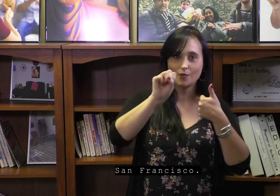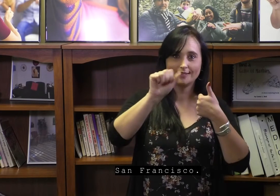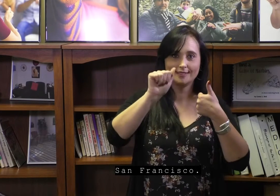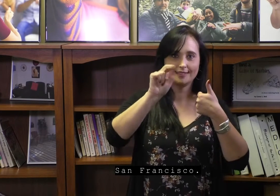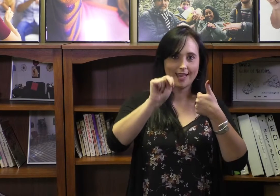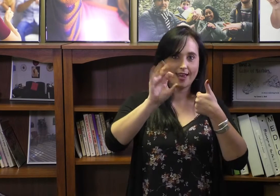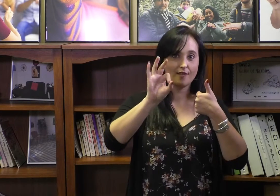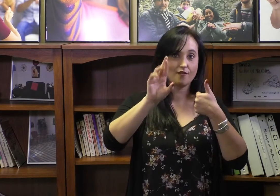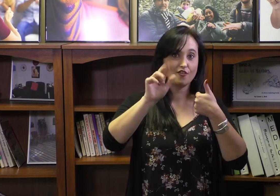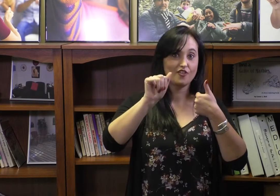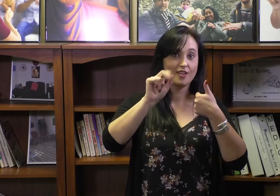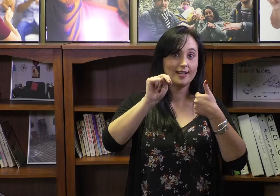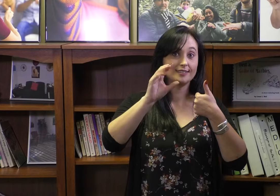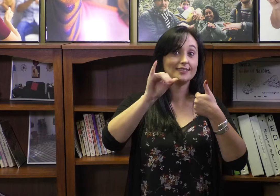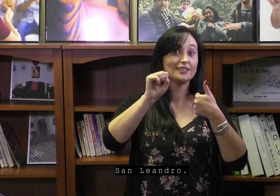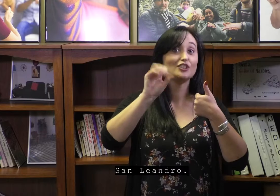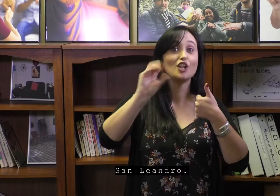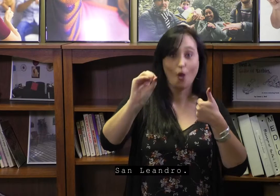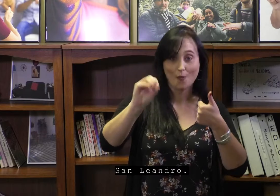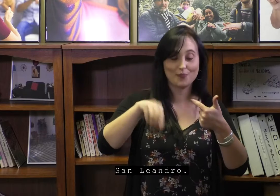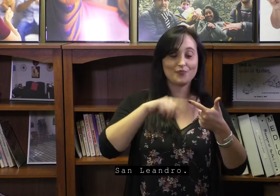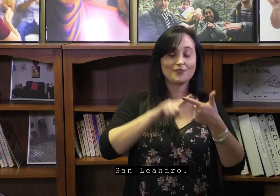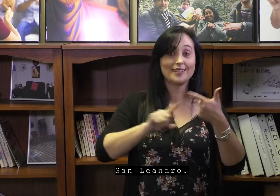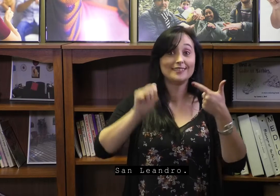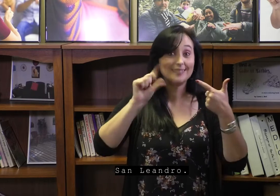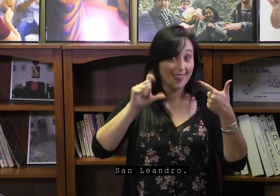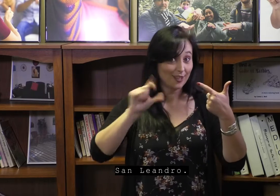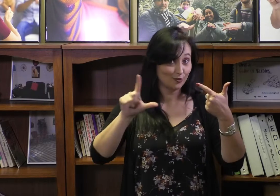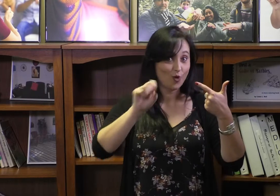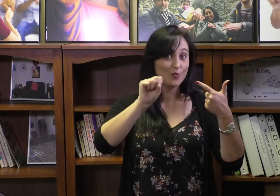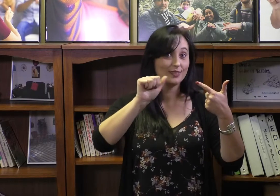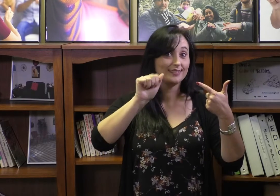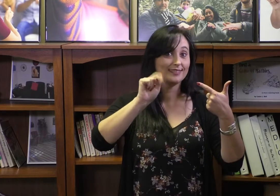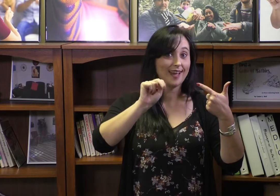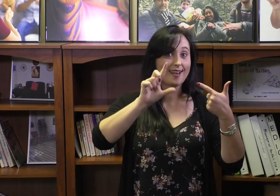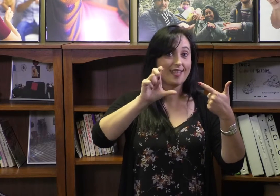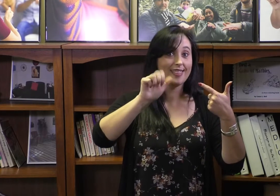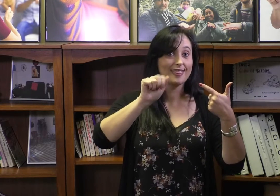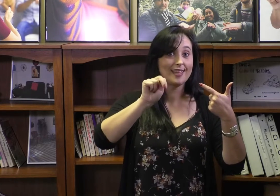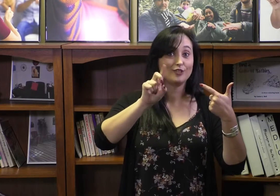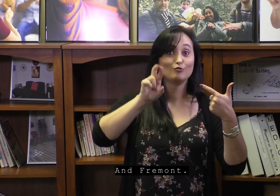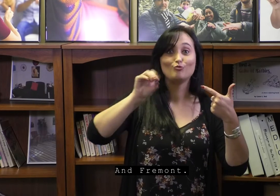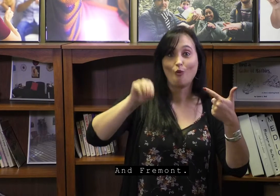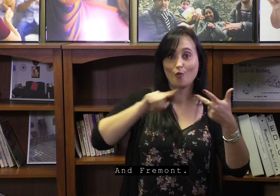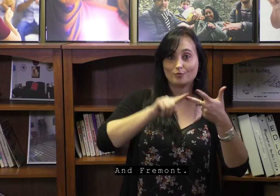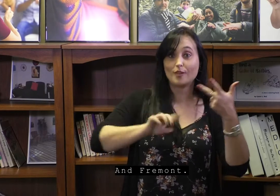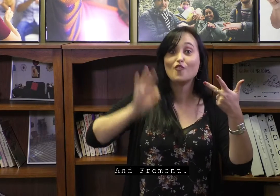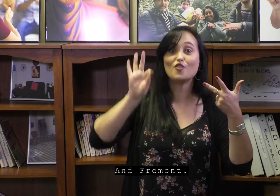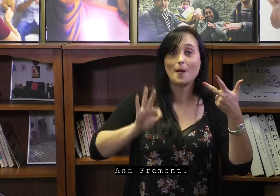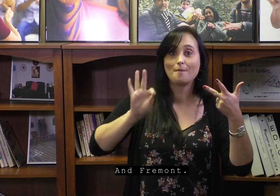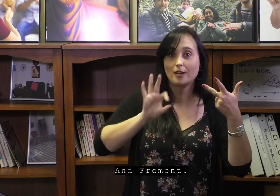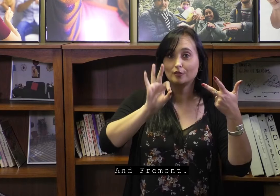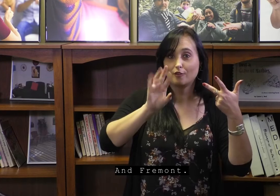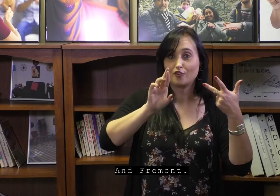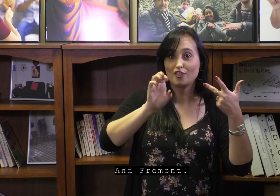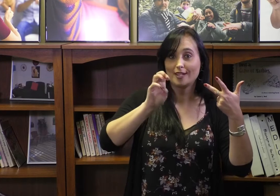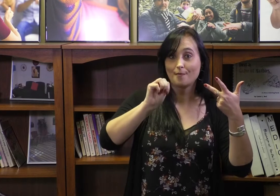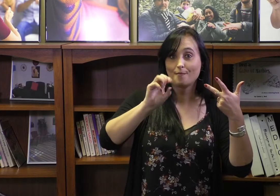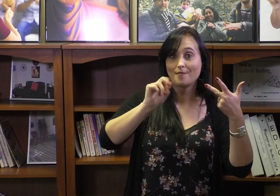San Francisco, San Leandro, and Fremont.